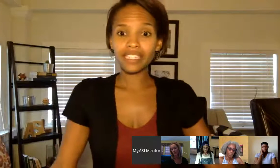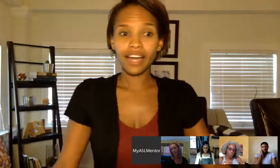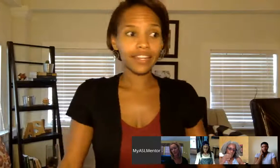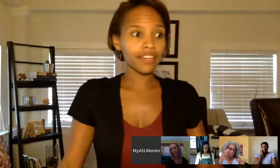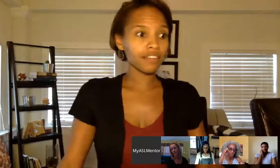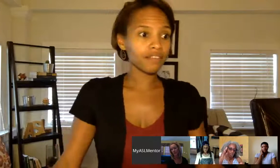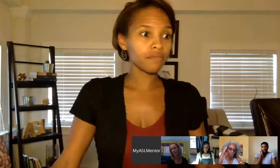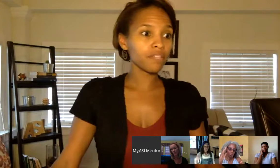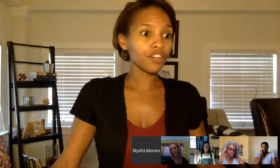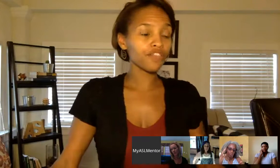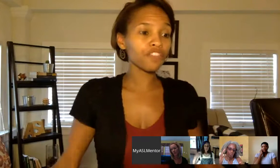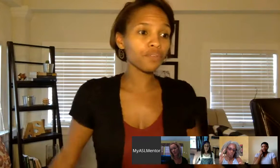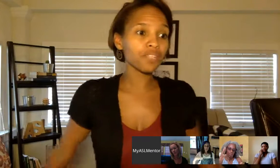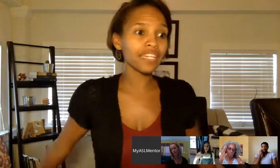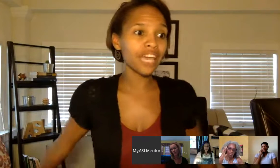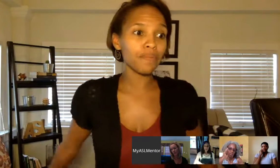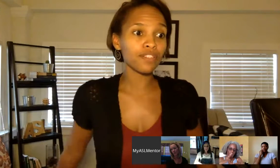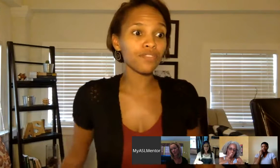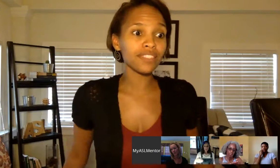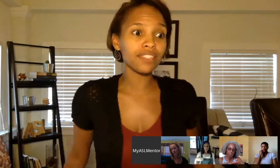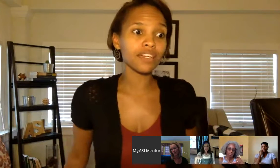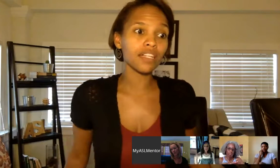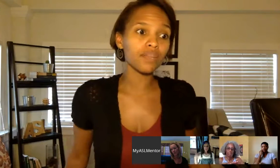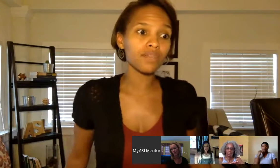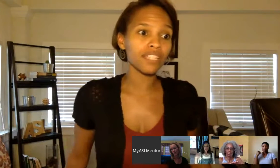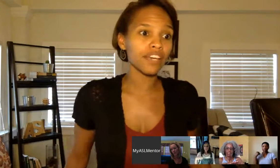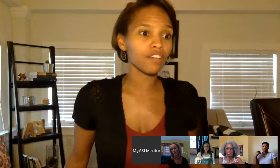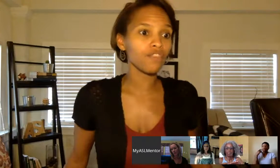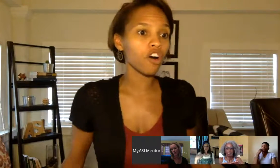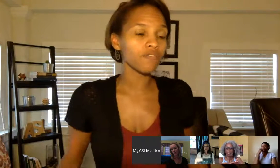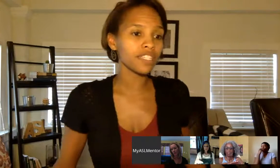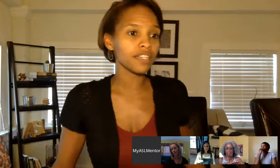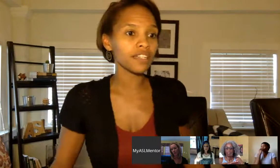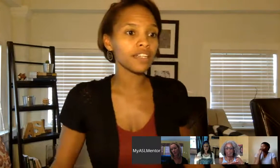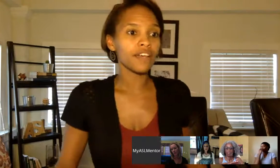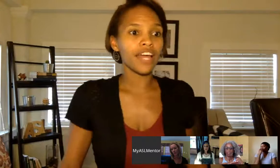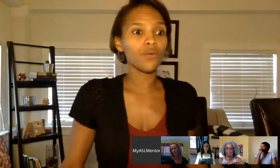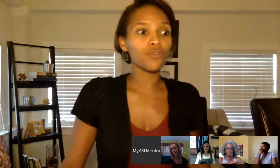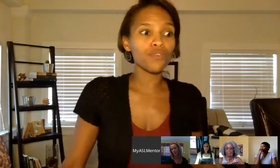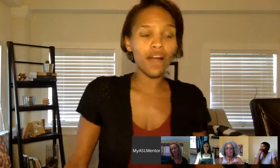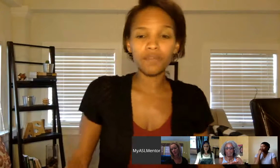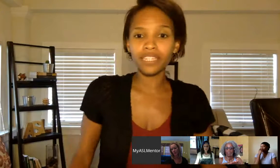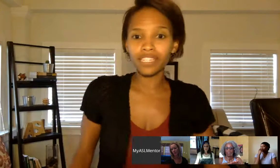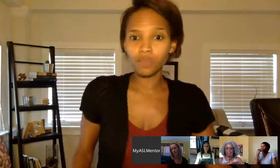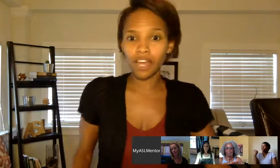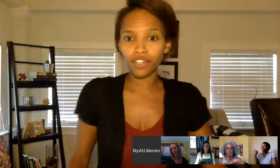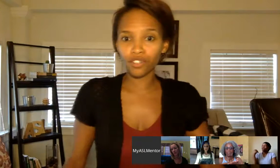Somebody sign it. There are frequently campus events and clubs to get involved in that will